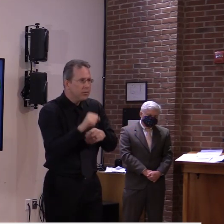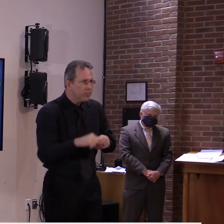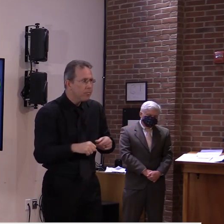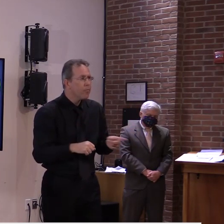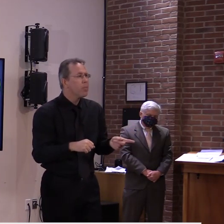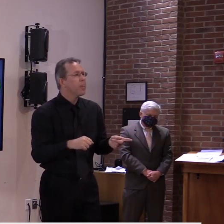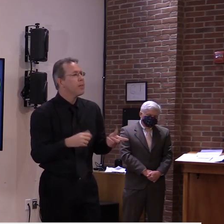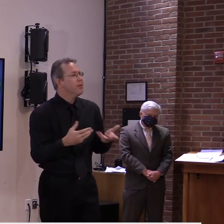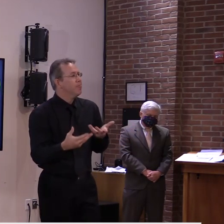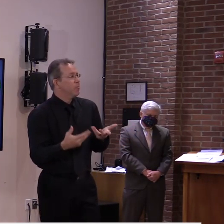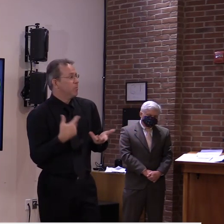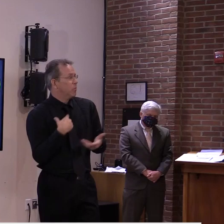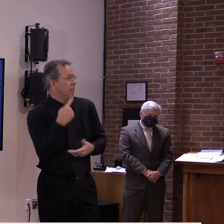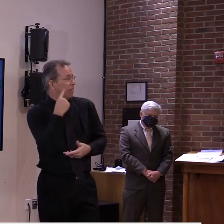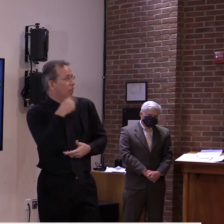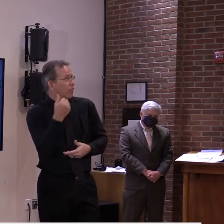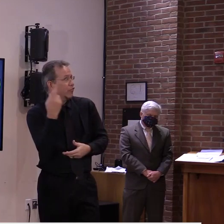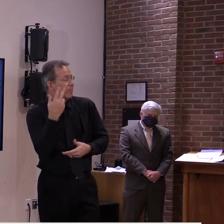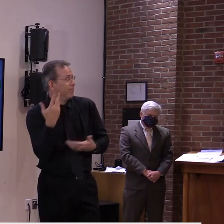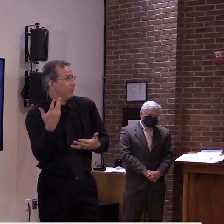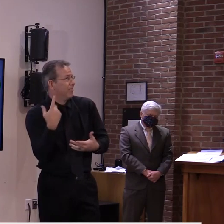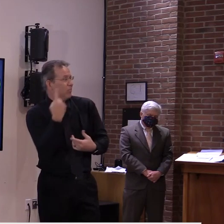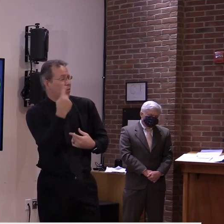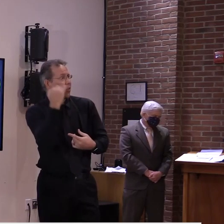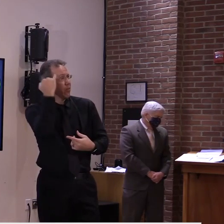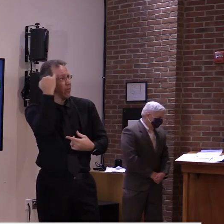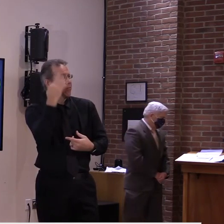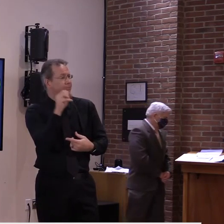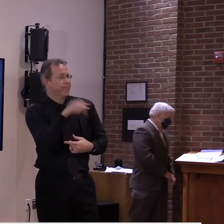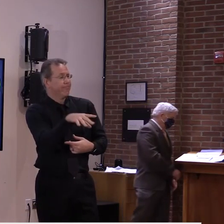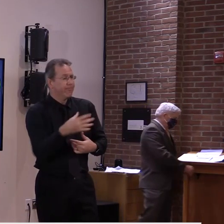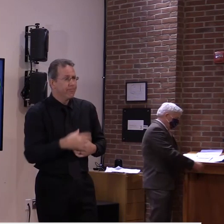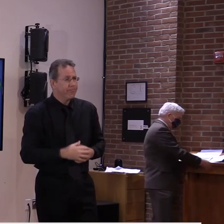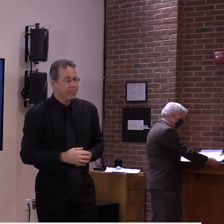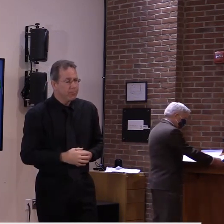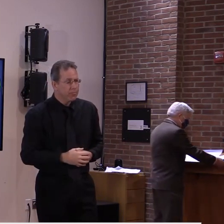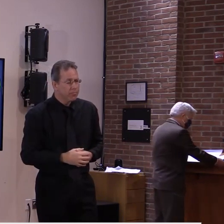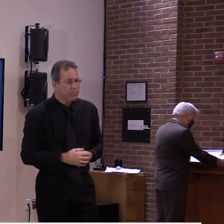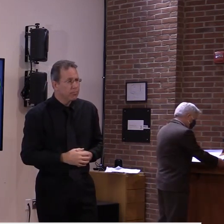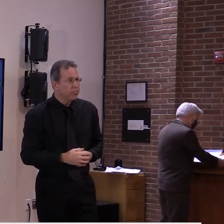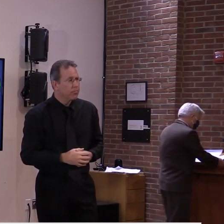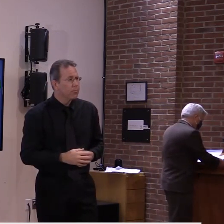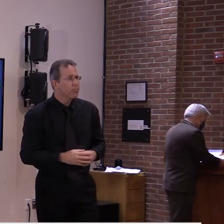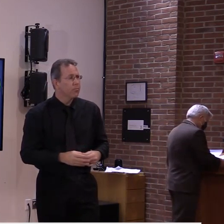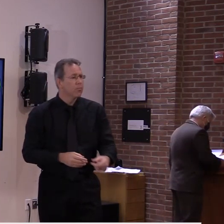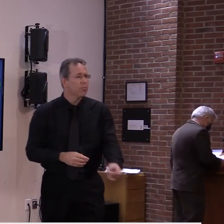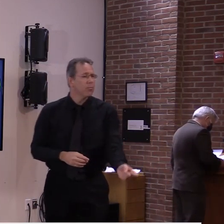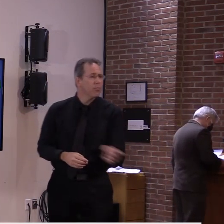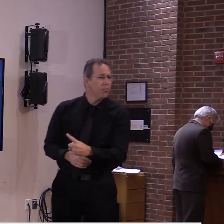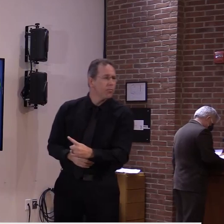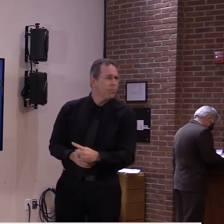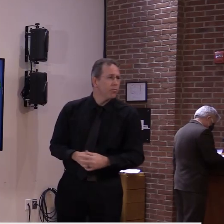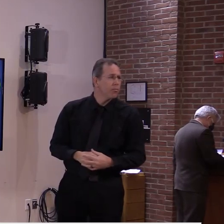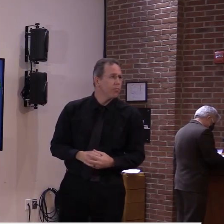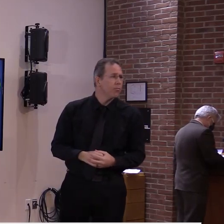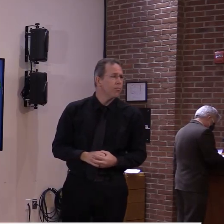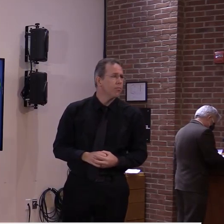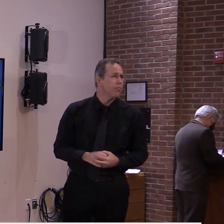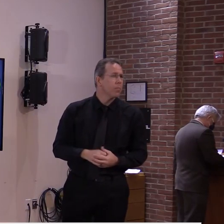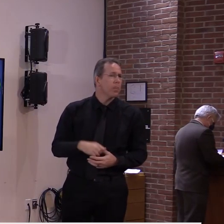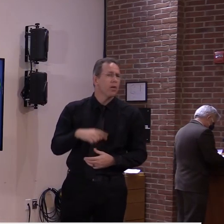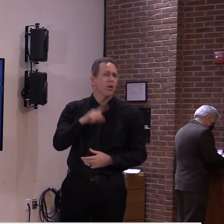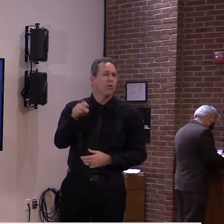I can think of as to why they were told that. Otherwise, I'm not really familiar with a protocol that would test you now, find you have it,